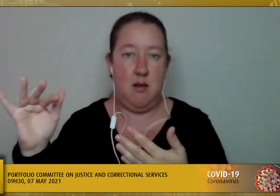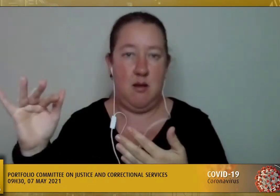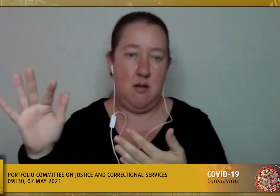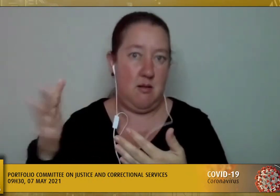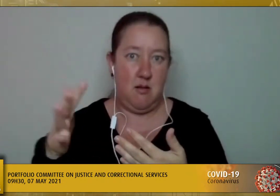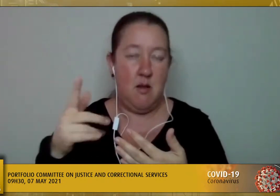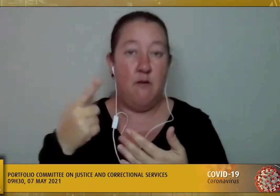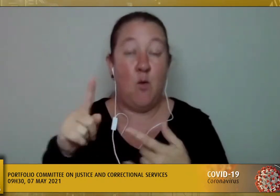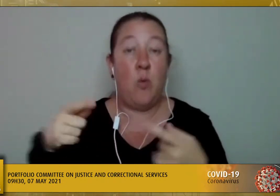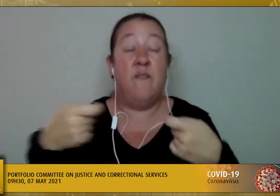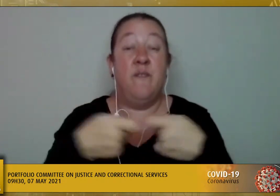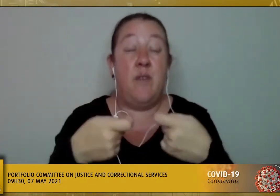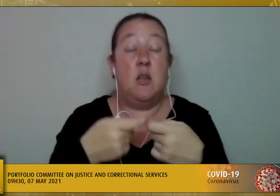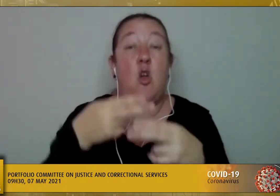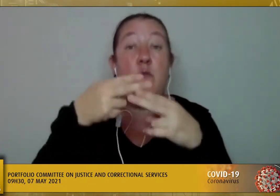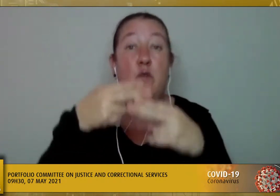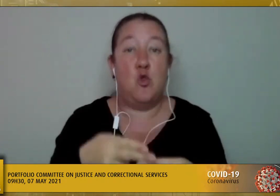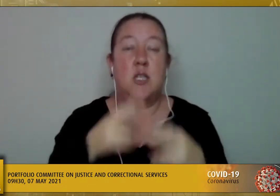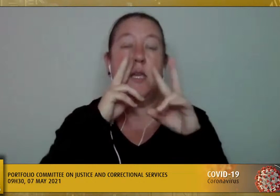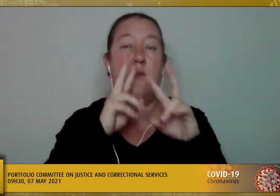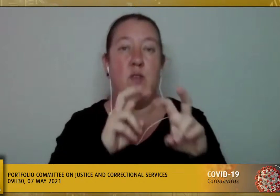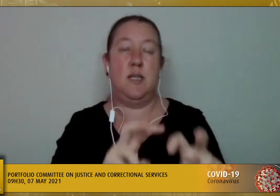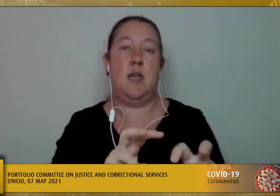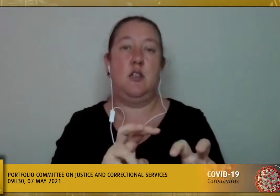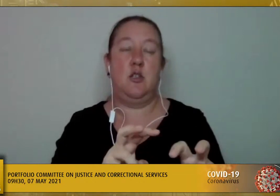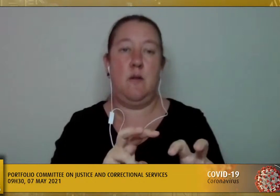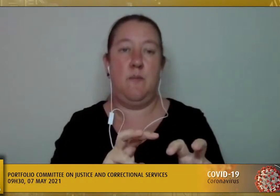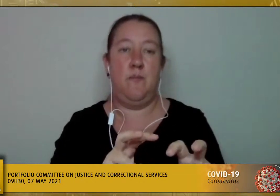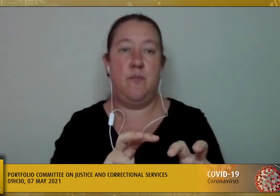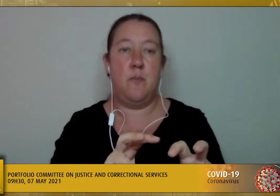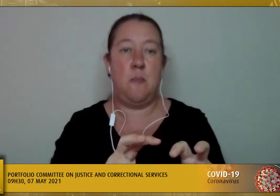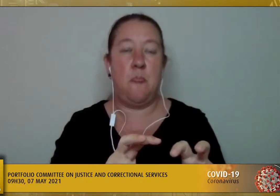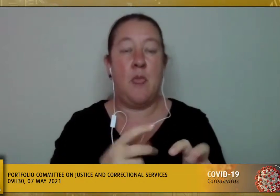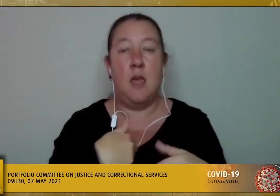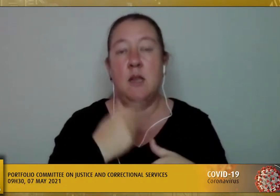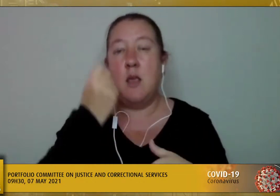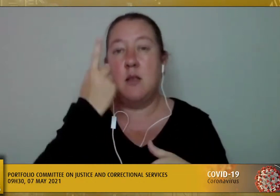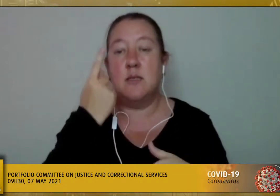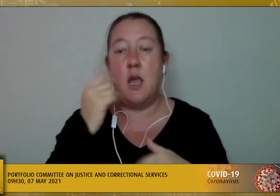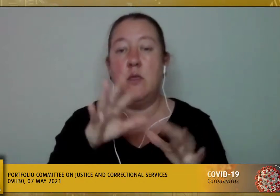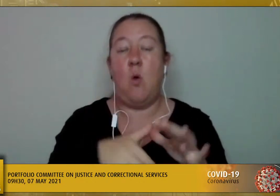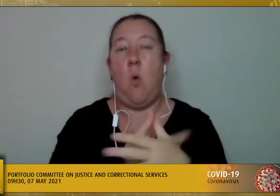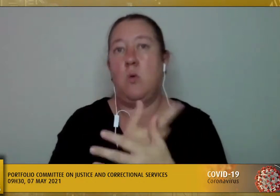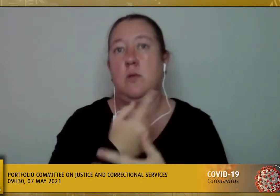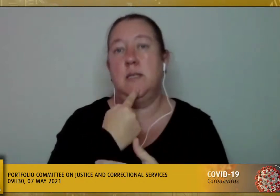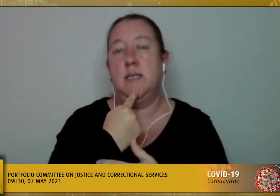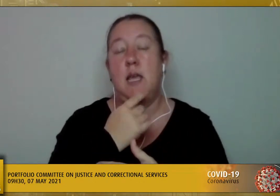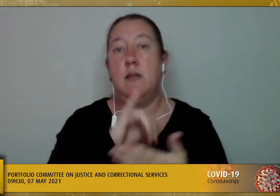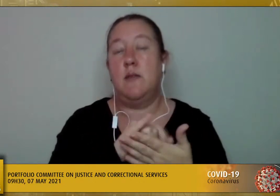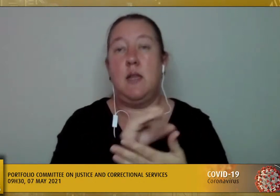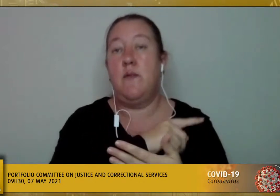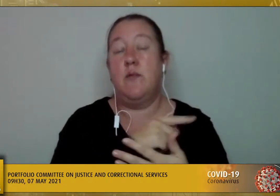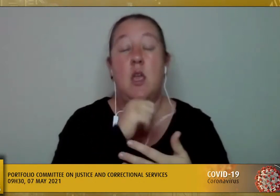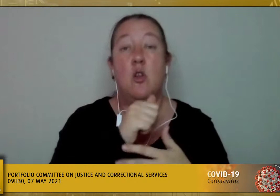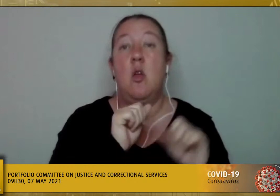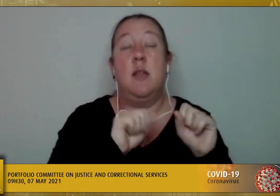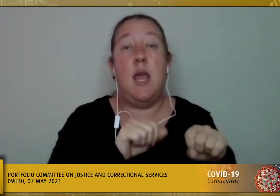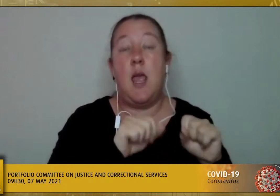funding of a forensic investigation and I understand the Hawks indicating that if they are not able